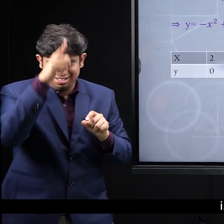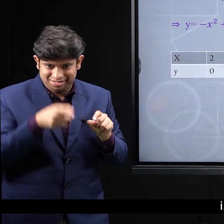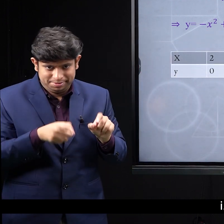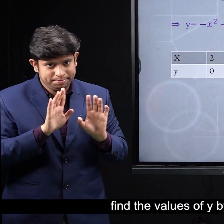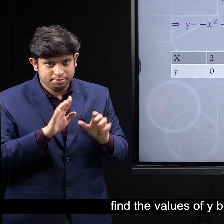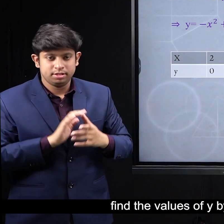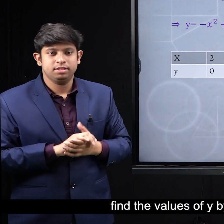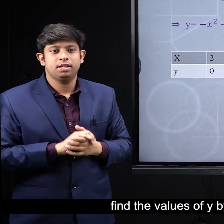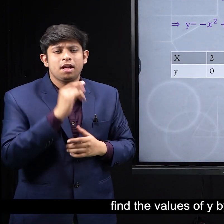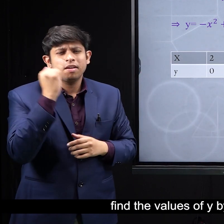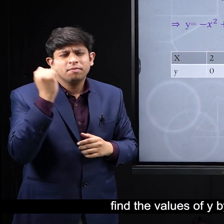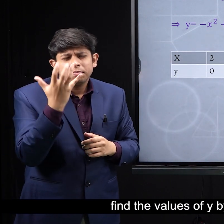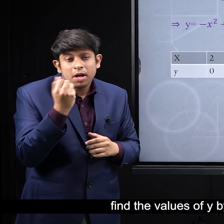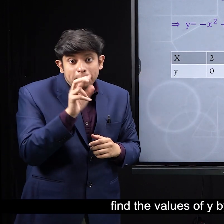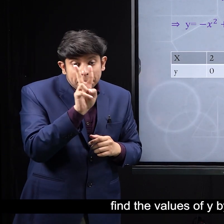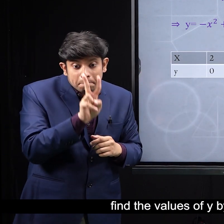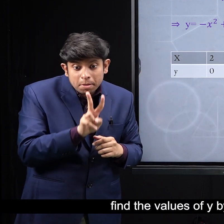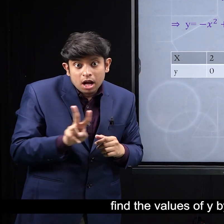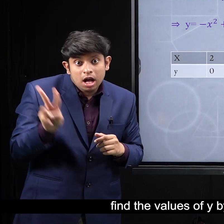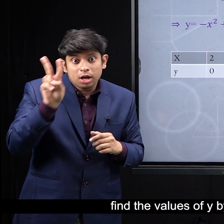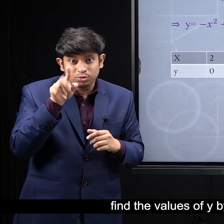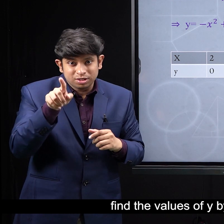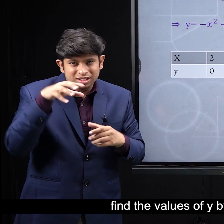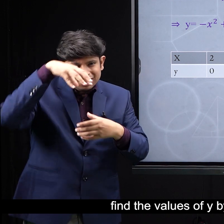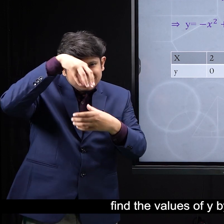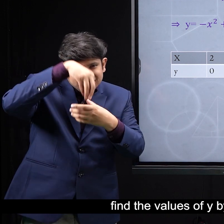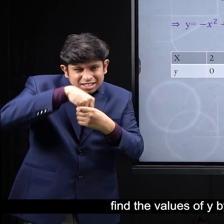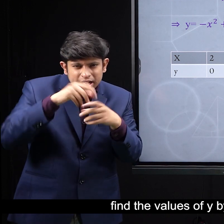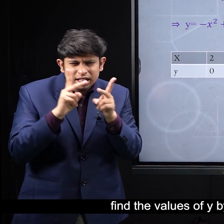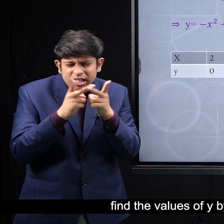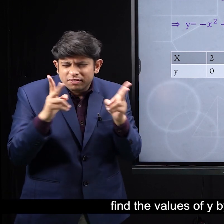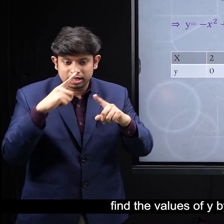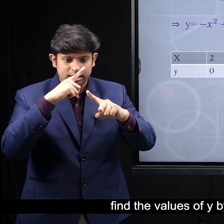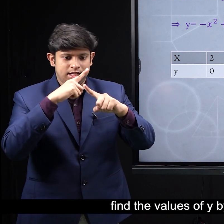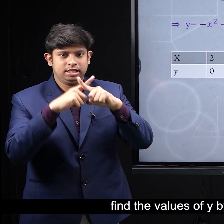Find the values of y by substituting different values of x.